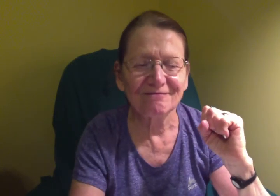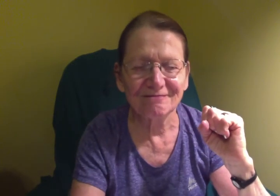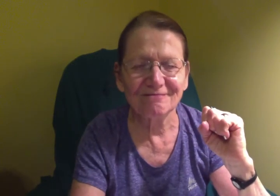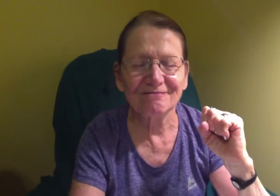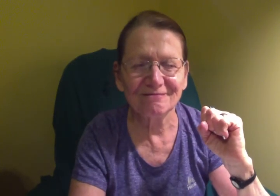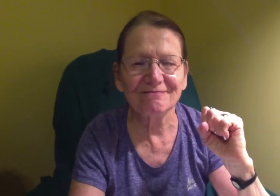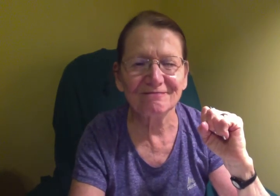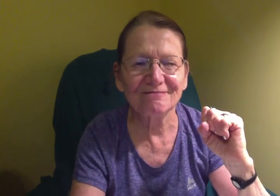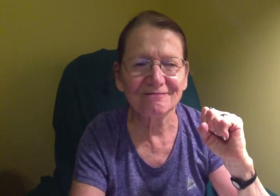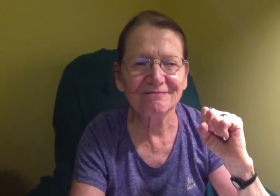Thank you.